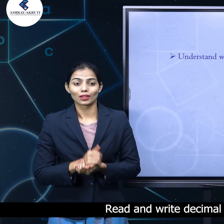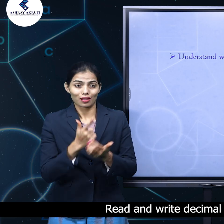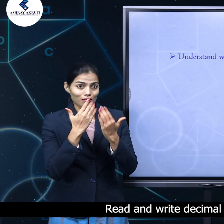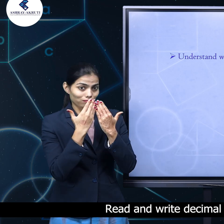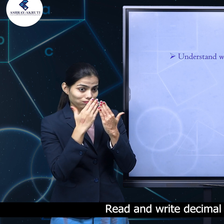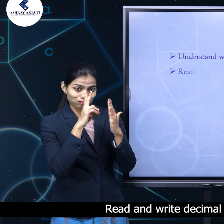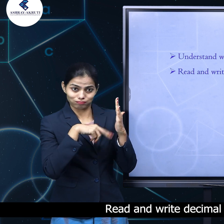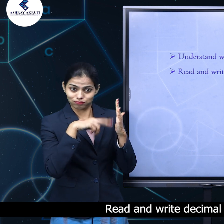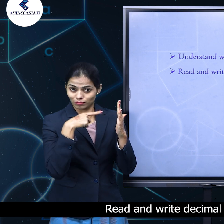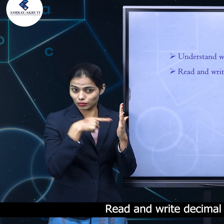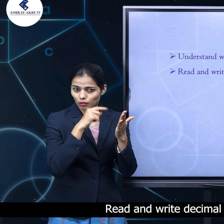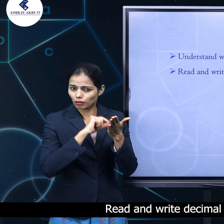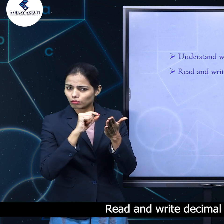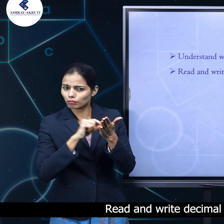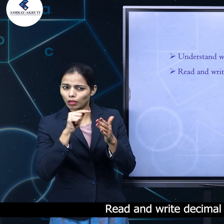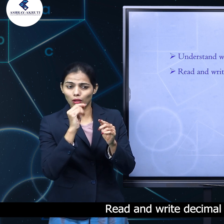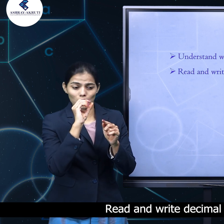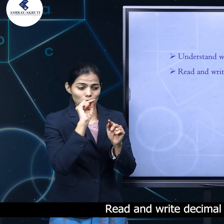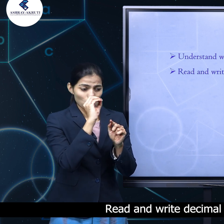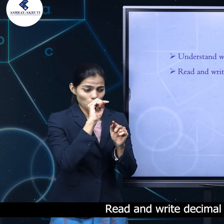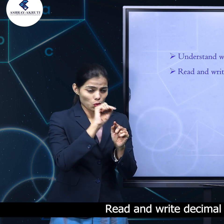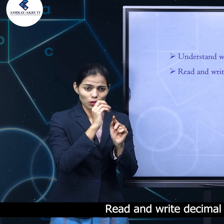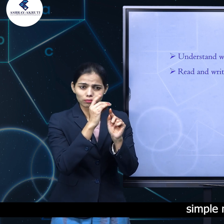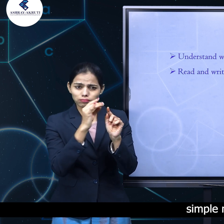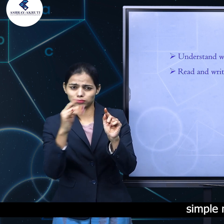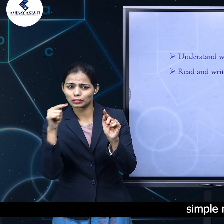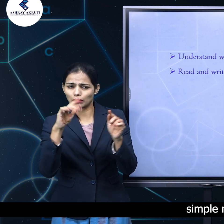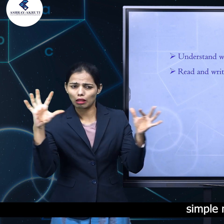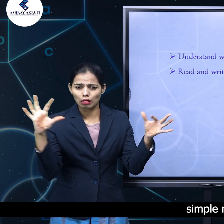Read and write decimal numbers correctly using simple methods.